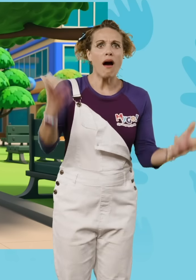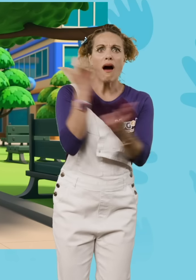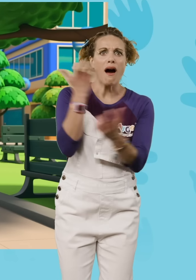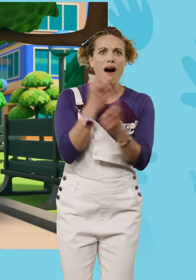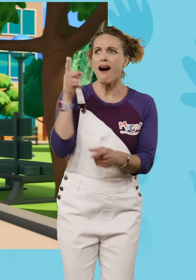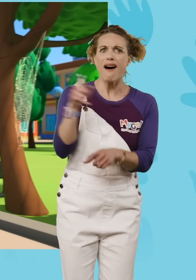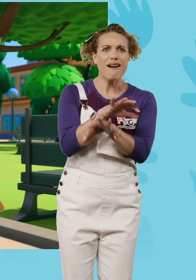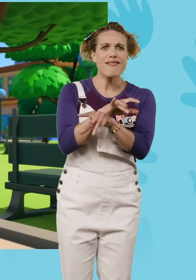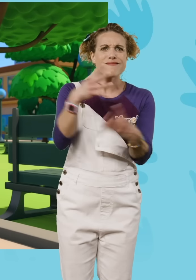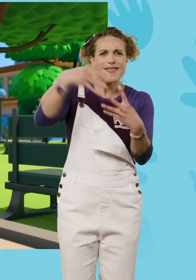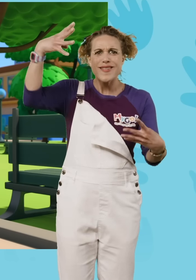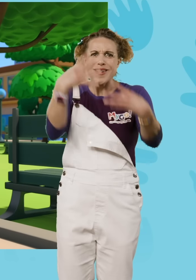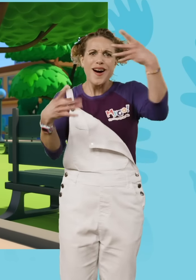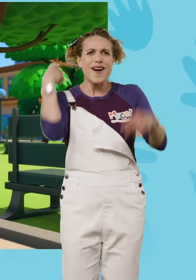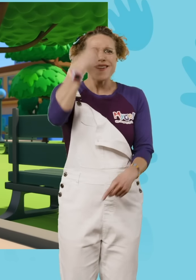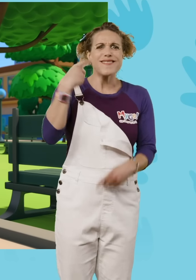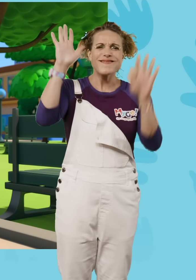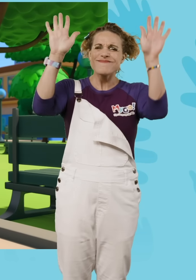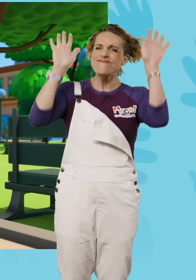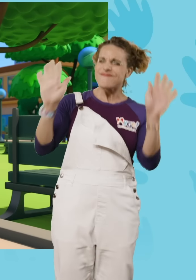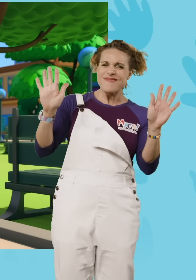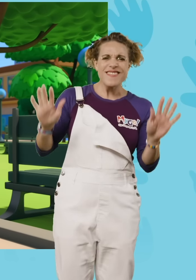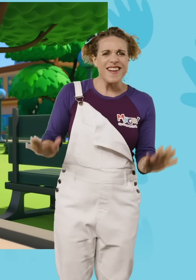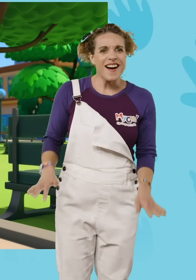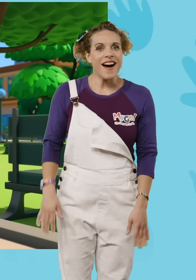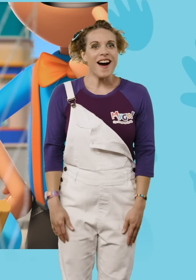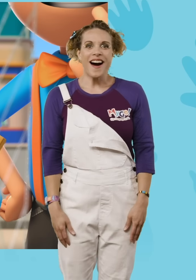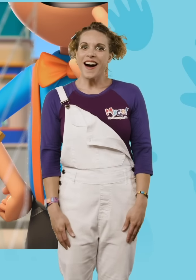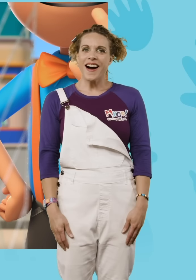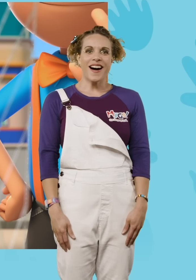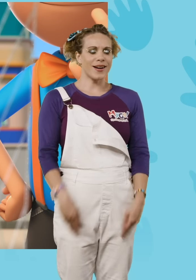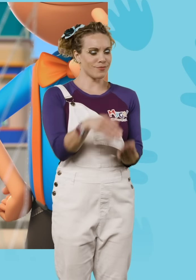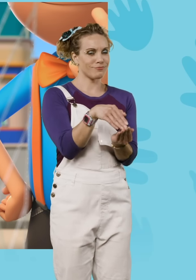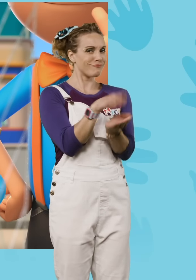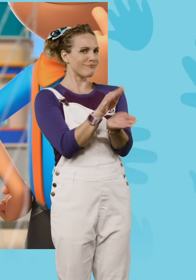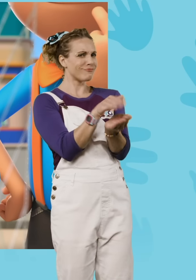Whoa! This spider web looks amazing!